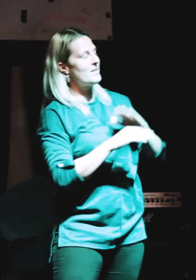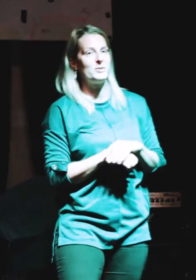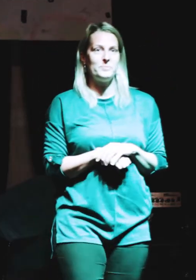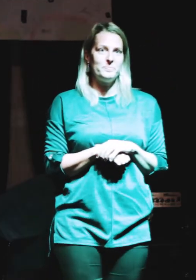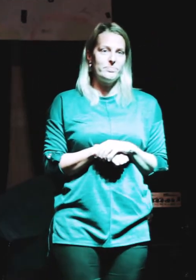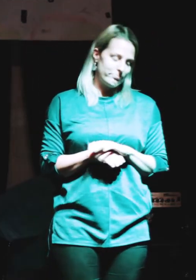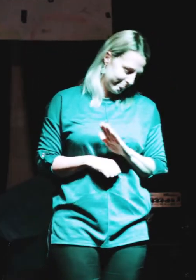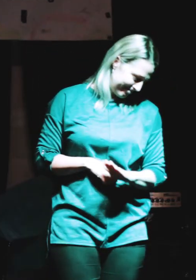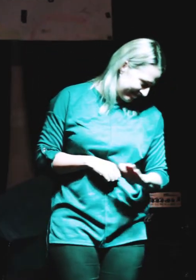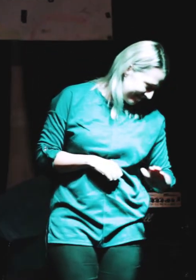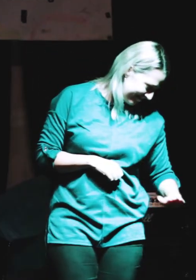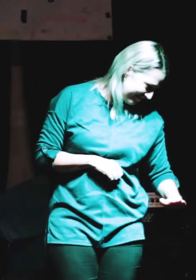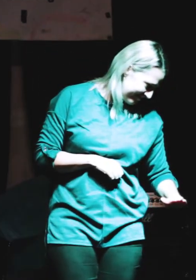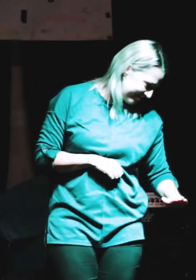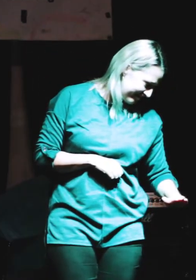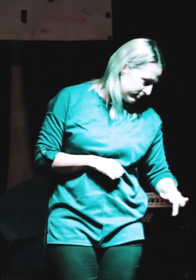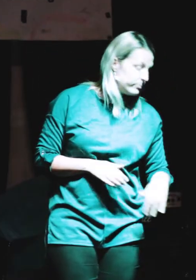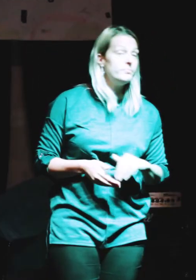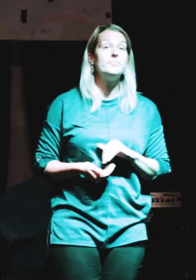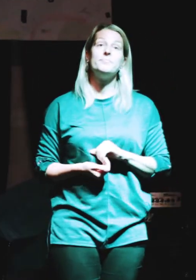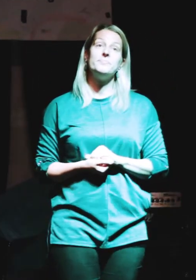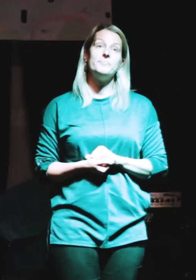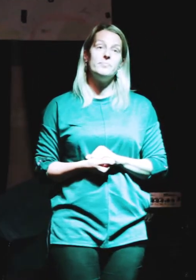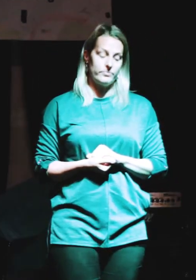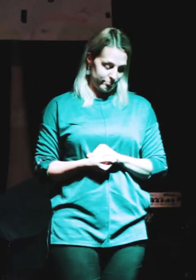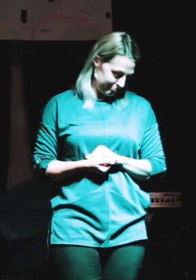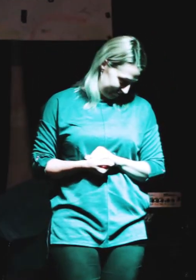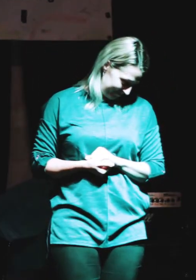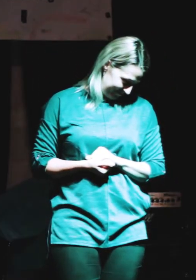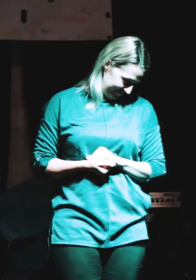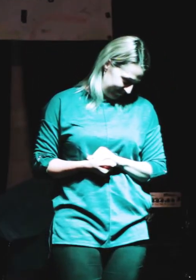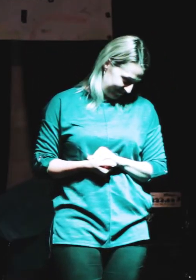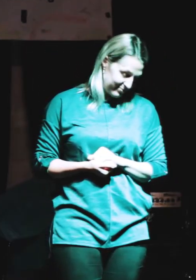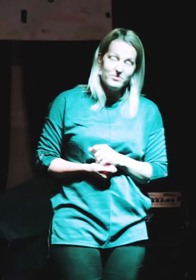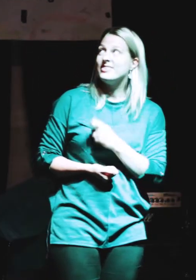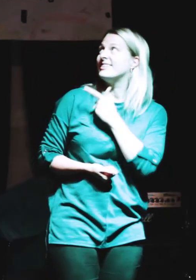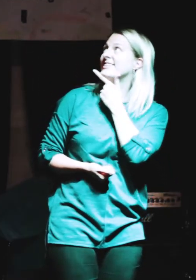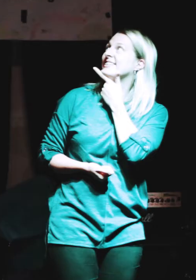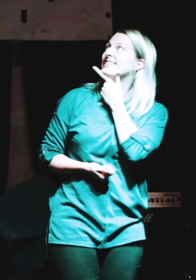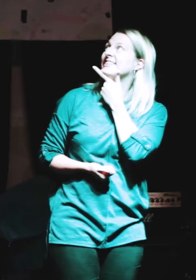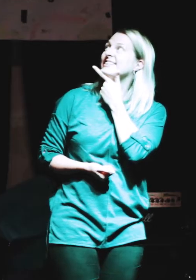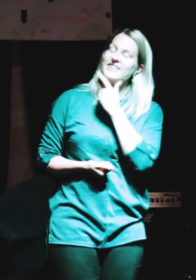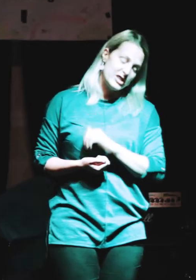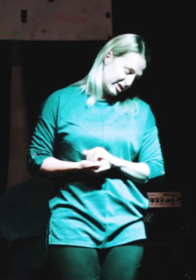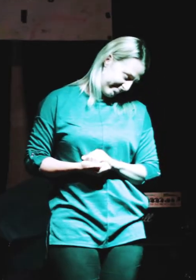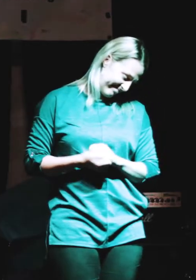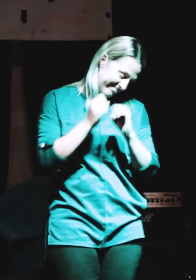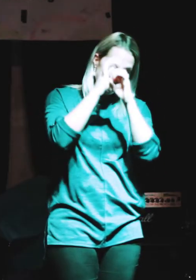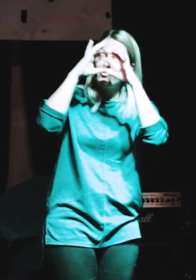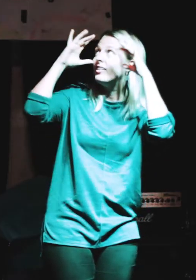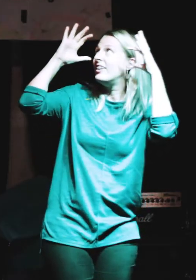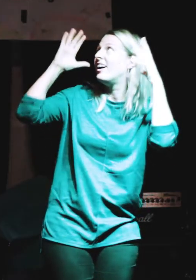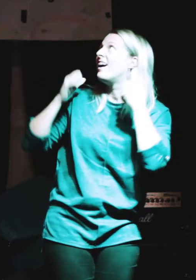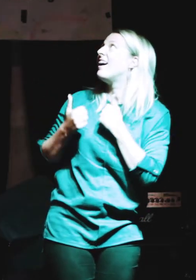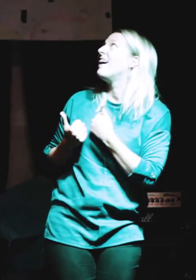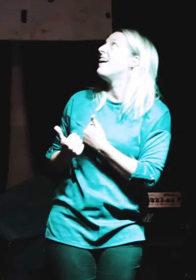unit. Picture us stood pastorally, with our two children under us, smiling and thinking about how good of a dad I